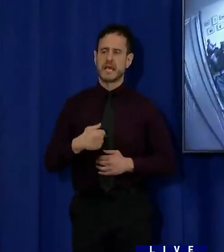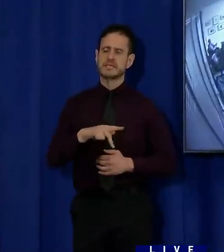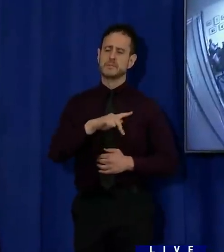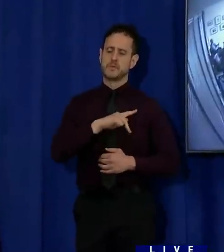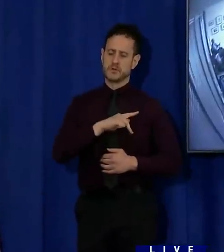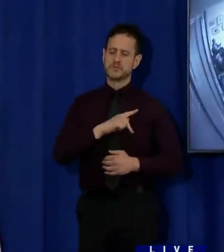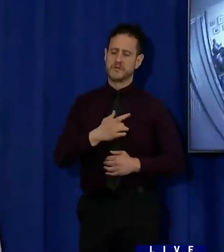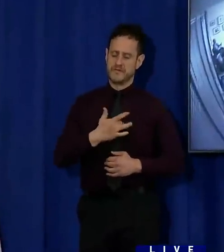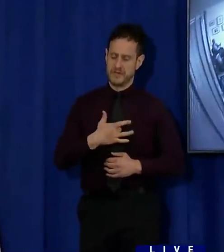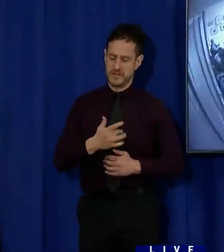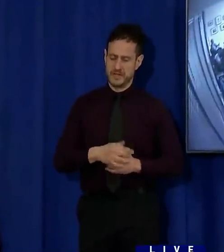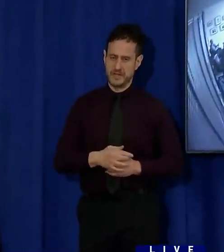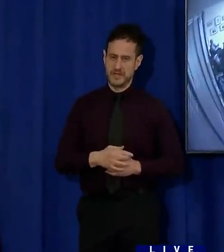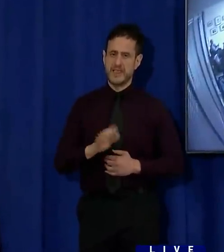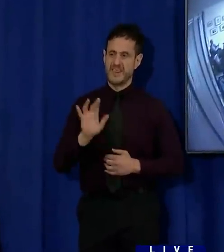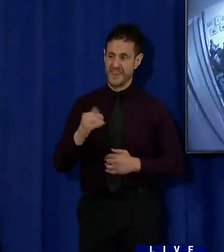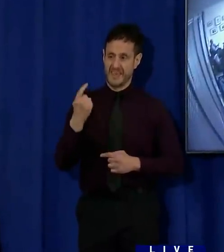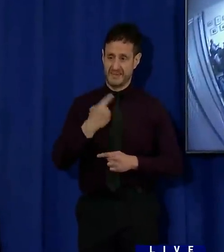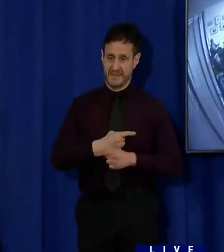on that very day,